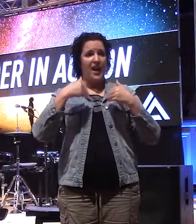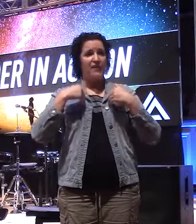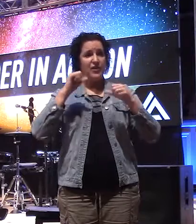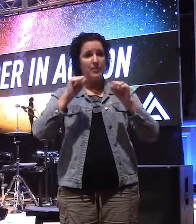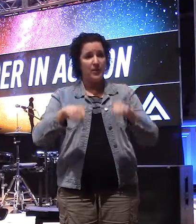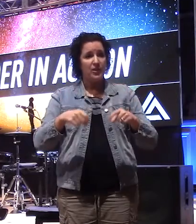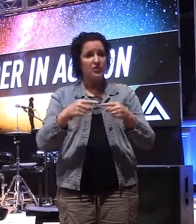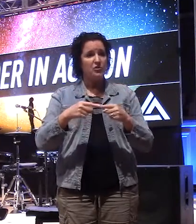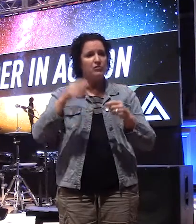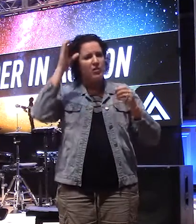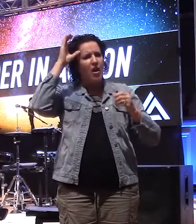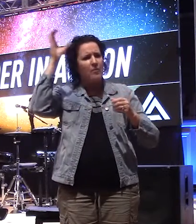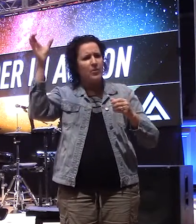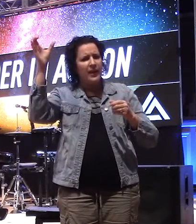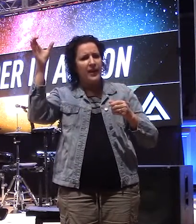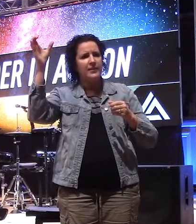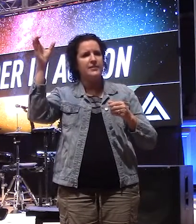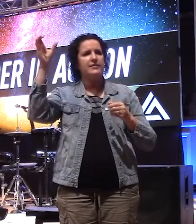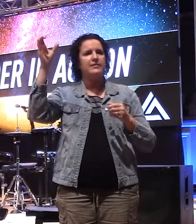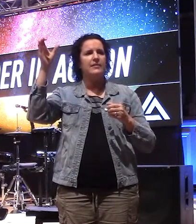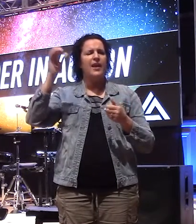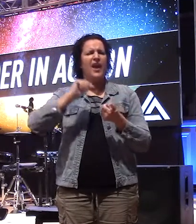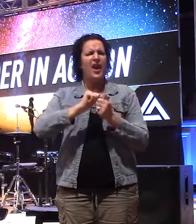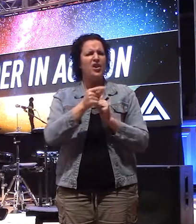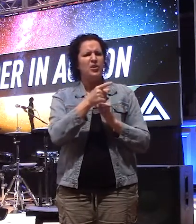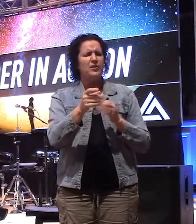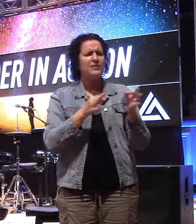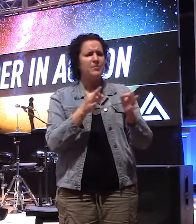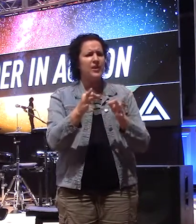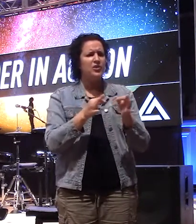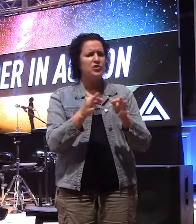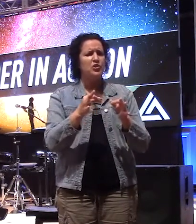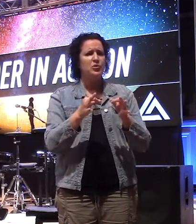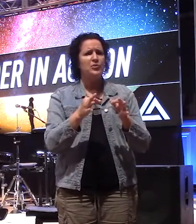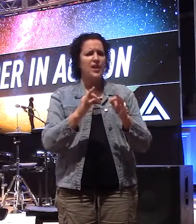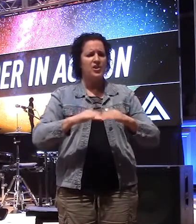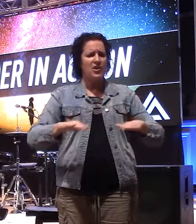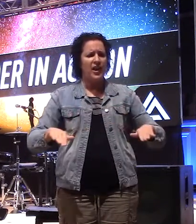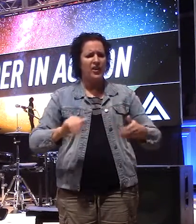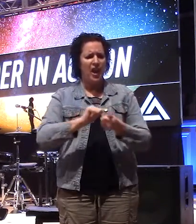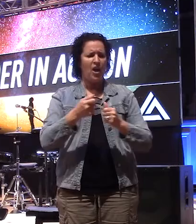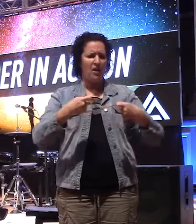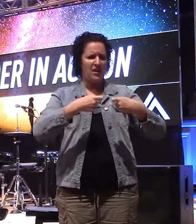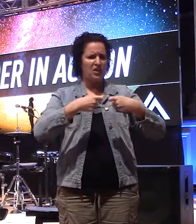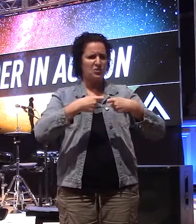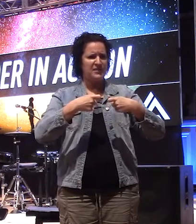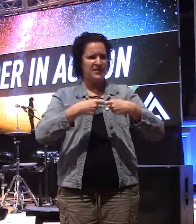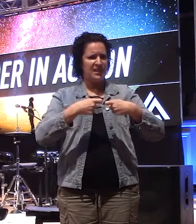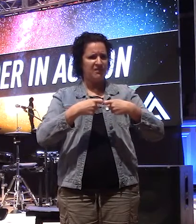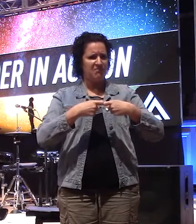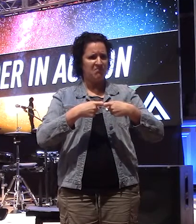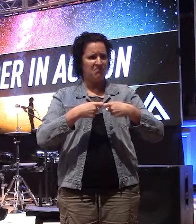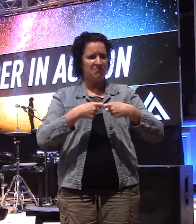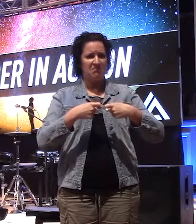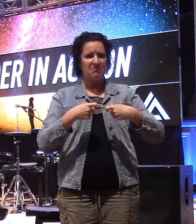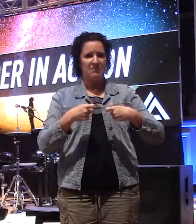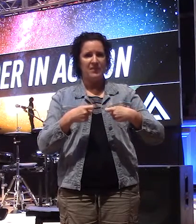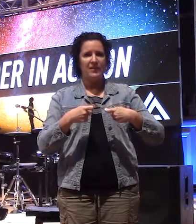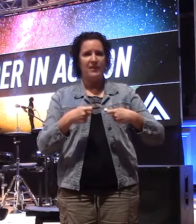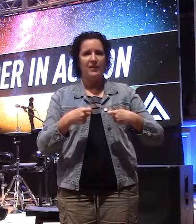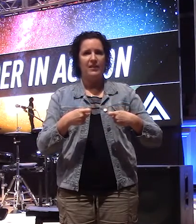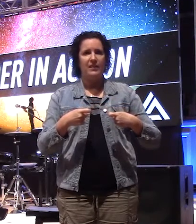a child how electricity operates? She understands it. My daughter, Anna, when she was little, she'd be calling